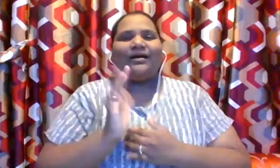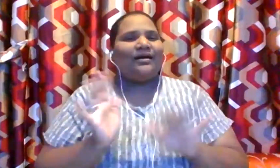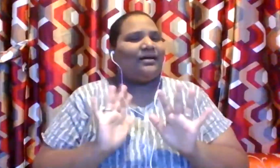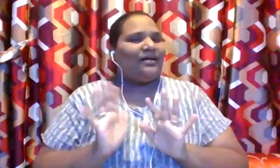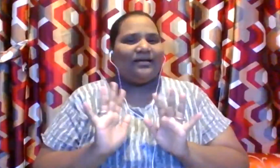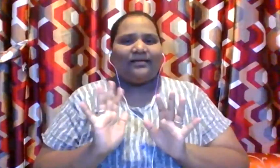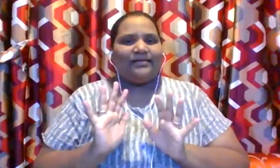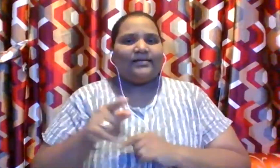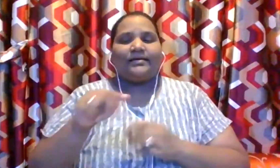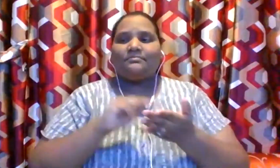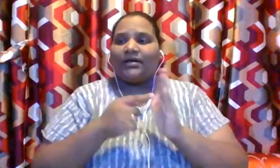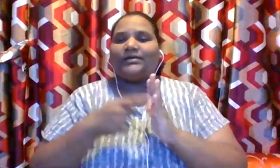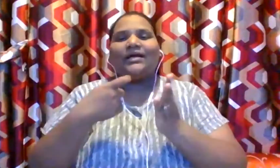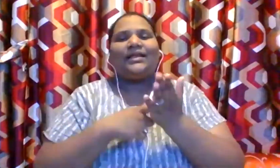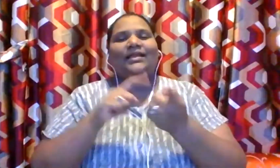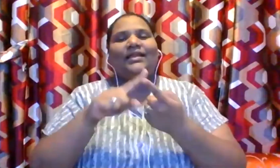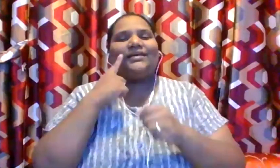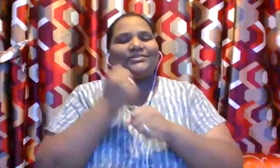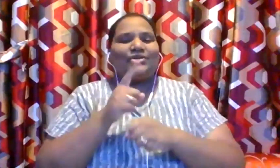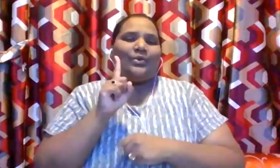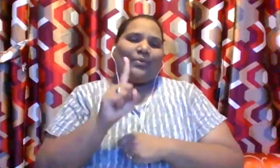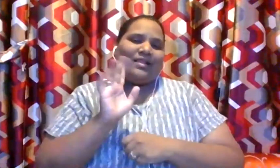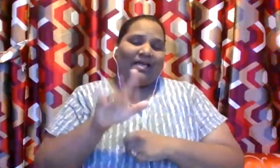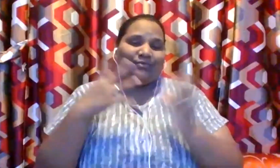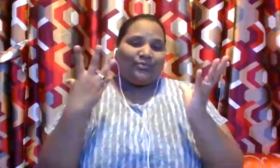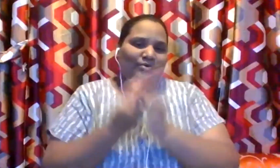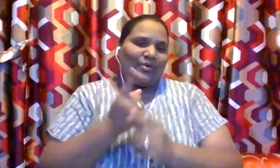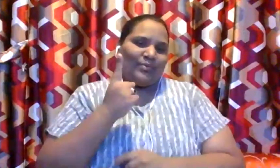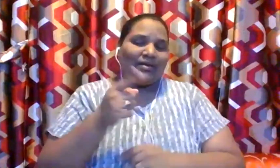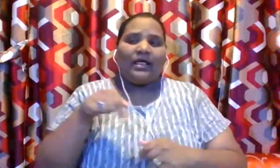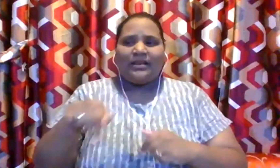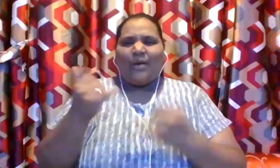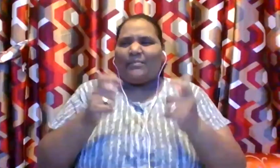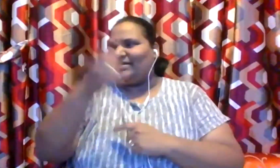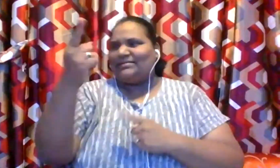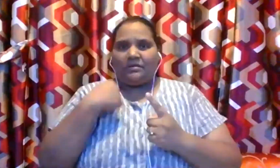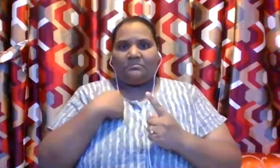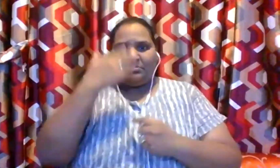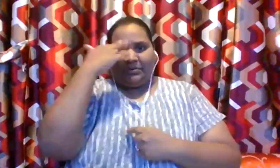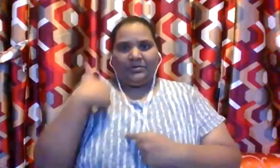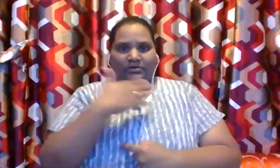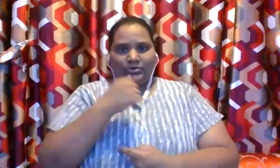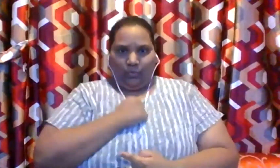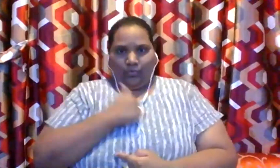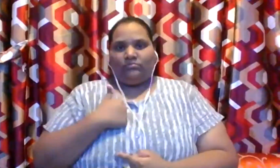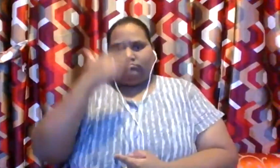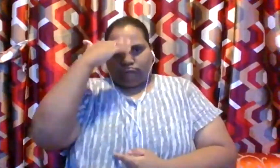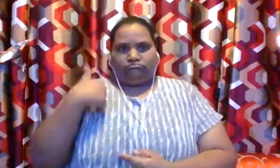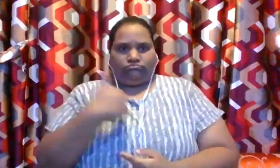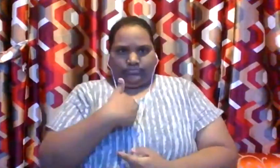fight. This is what is happening nowadays in society, isn't it? Everybody is fighting in the name of religion. That is not religion.